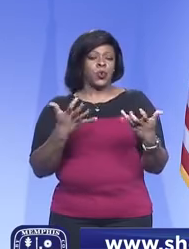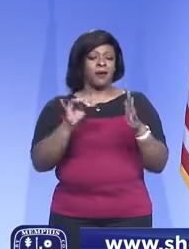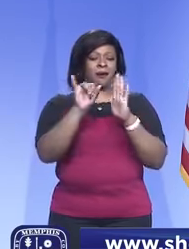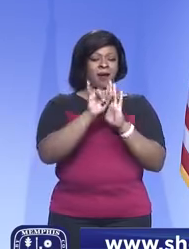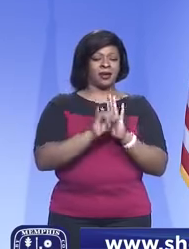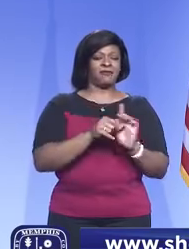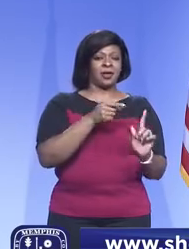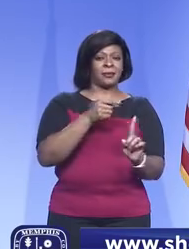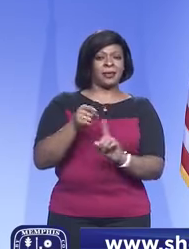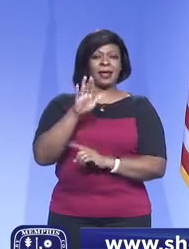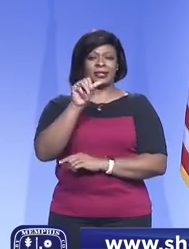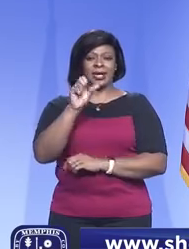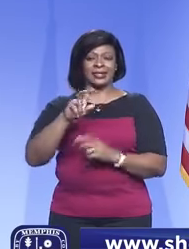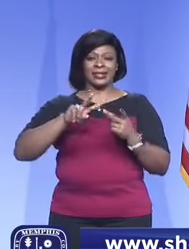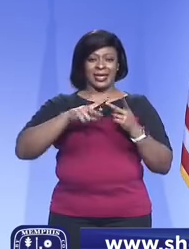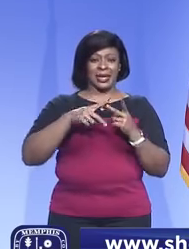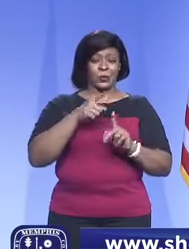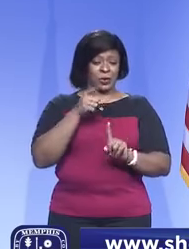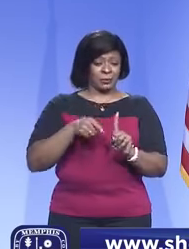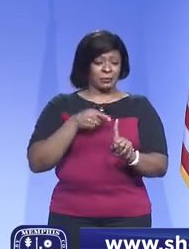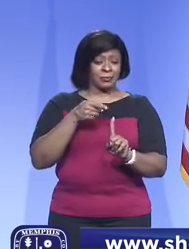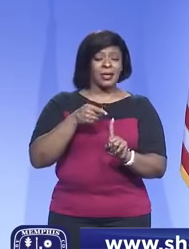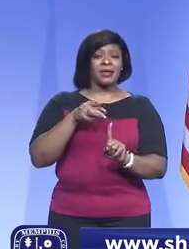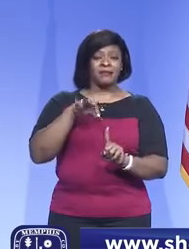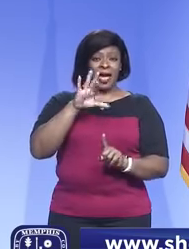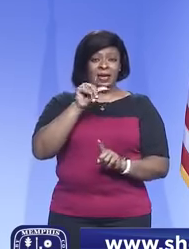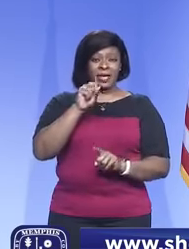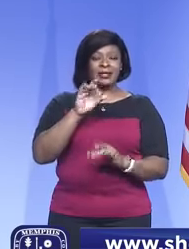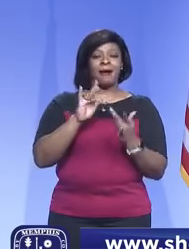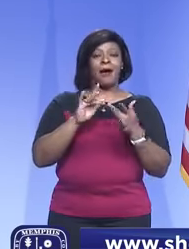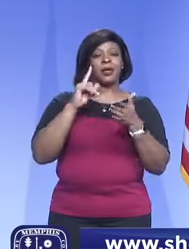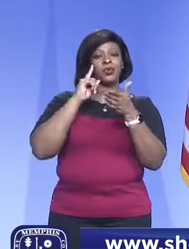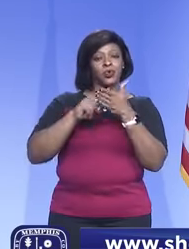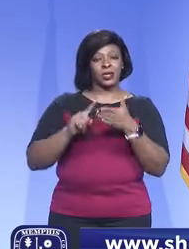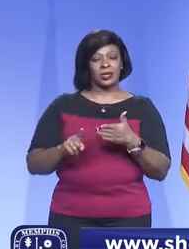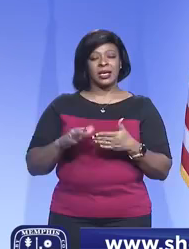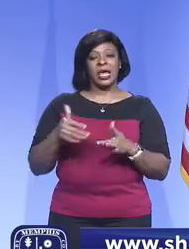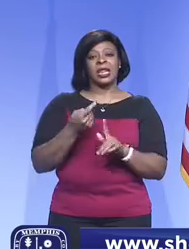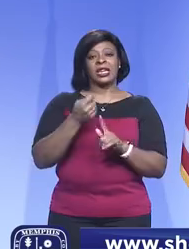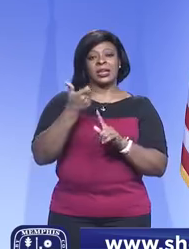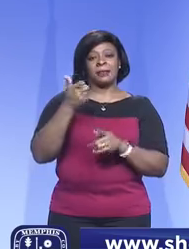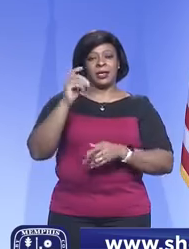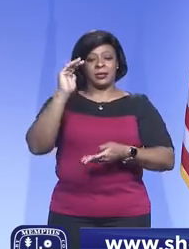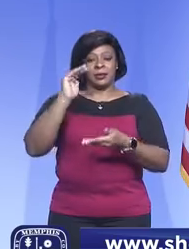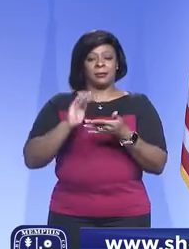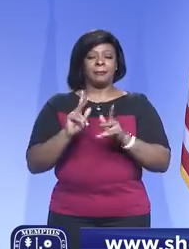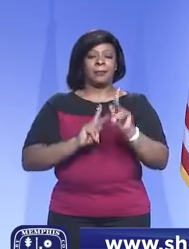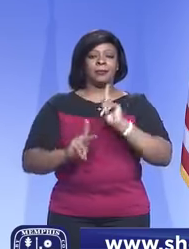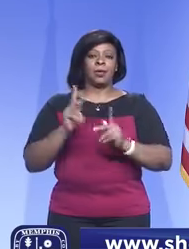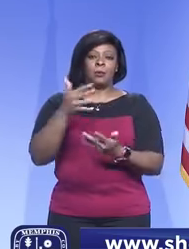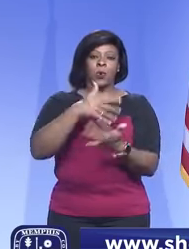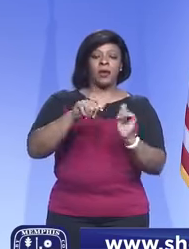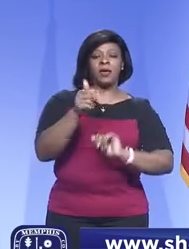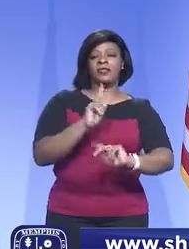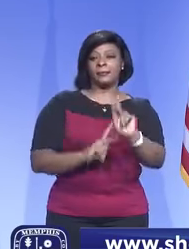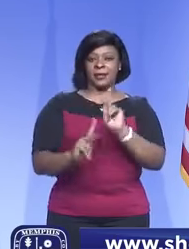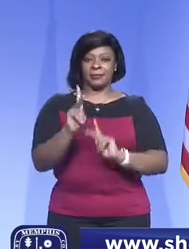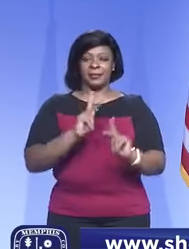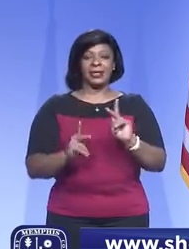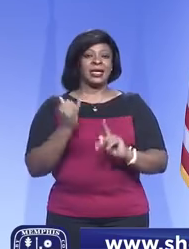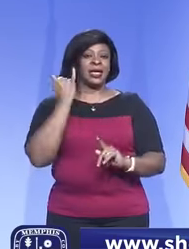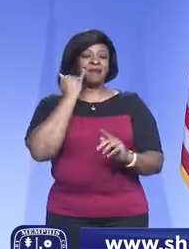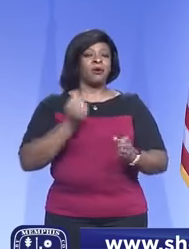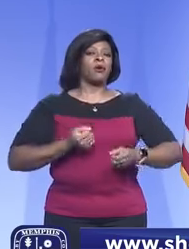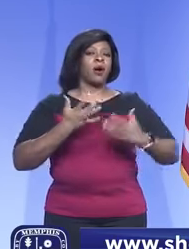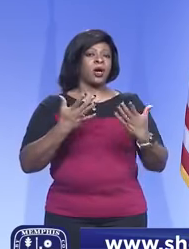identify cases, secondly, when there is a case, to do contact tracing and eliminate people from being around others if they pose